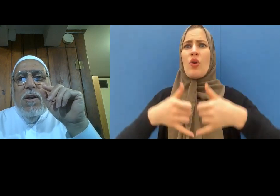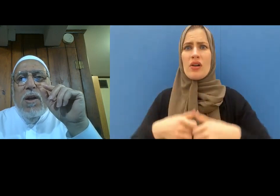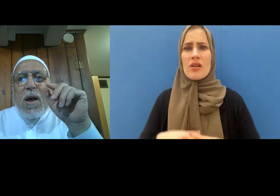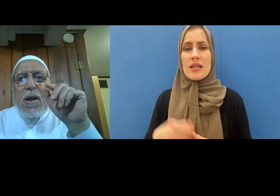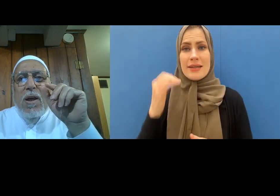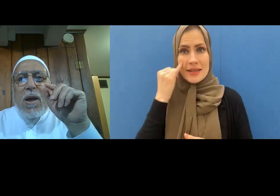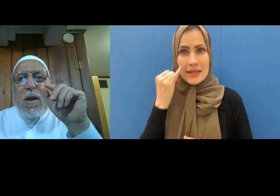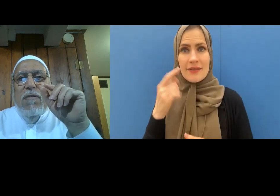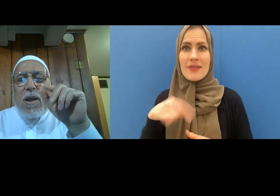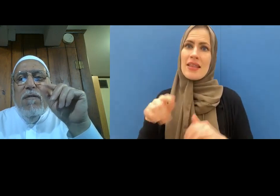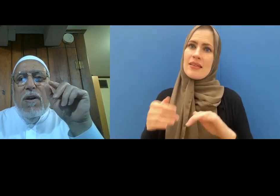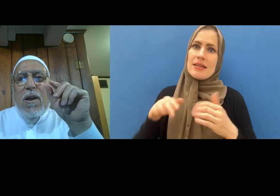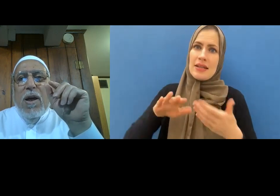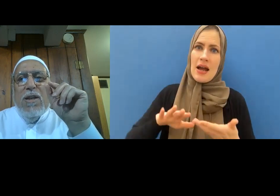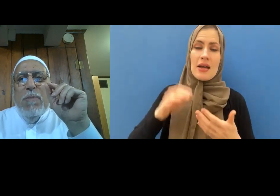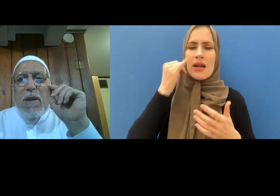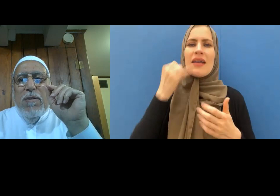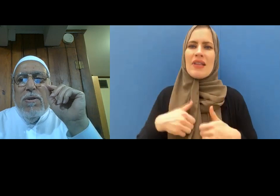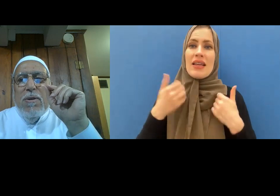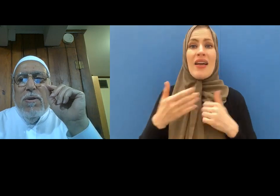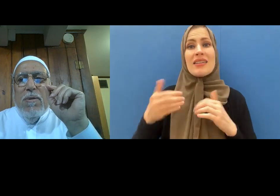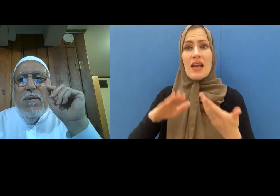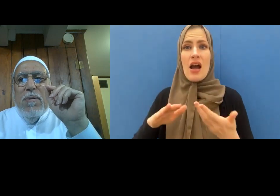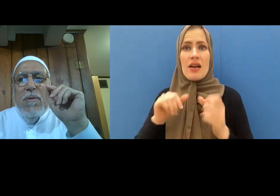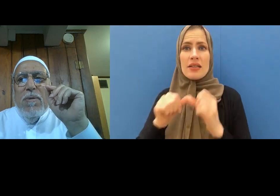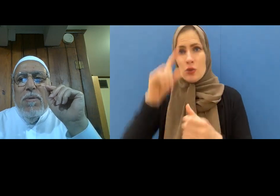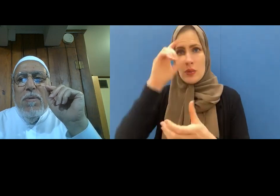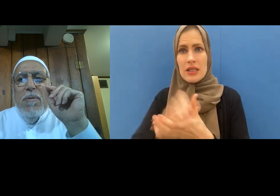if they die, if they live and die as believers.